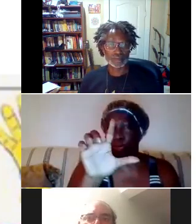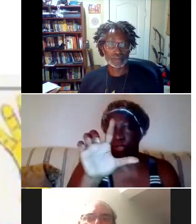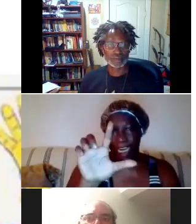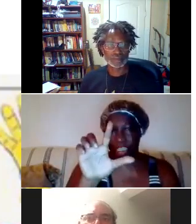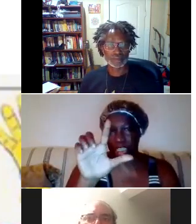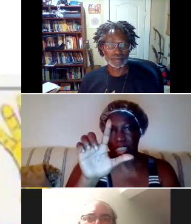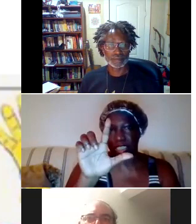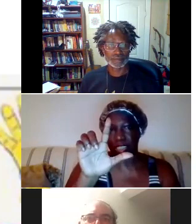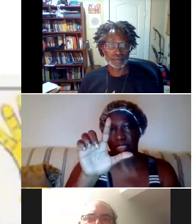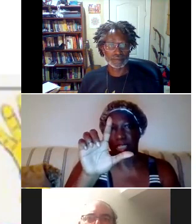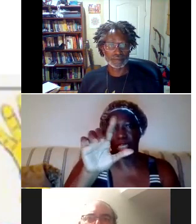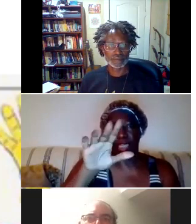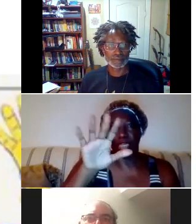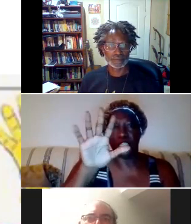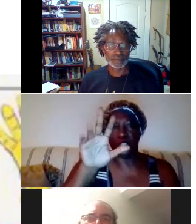your 2 changes,